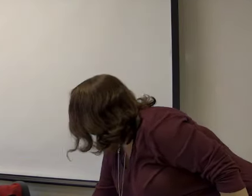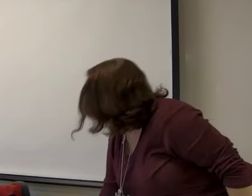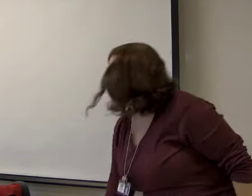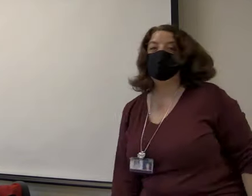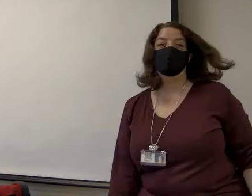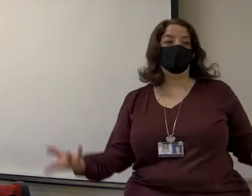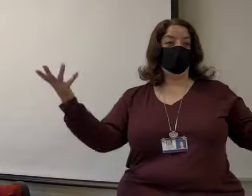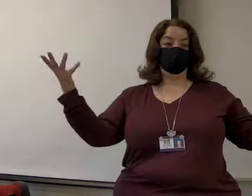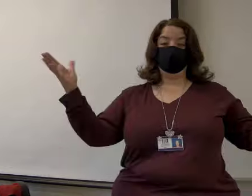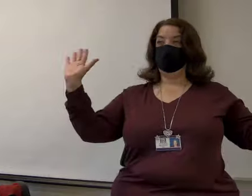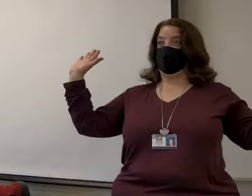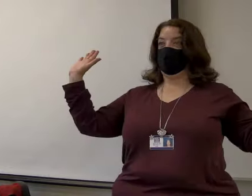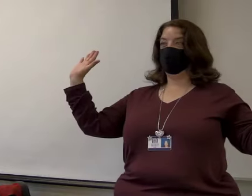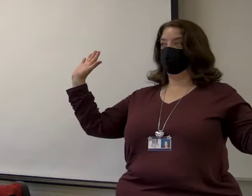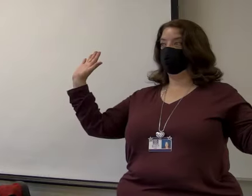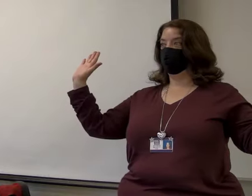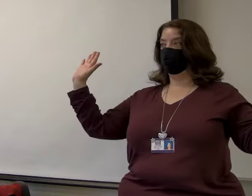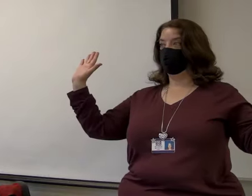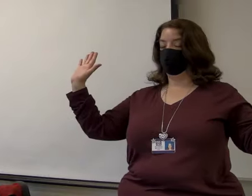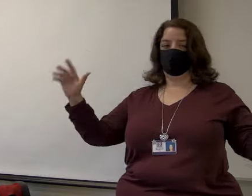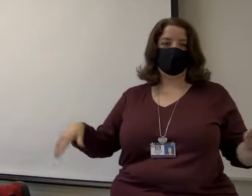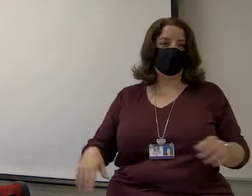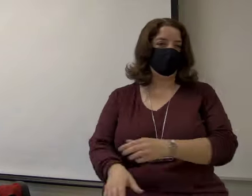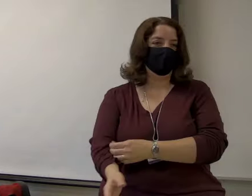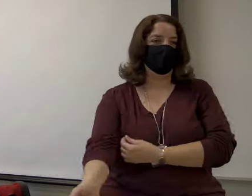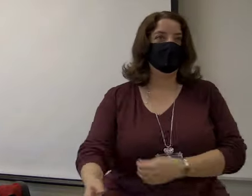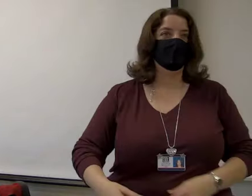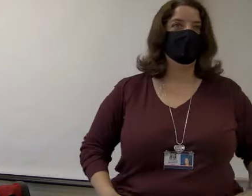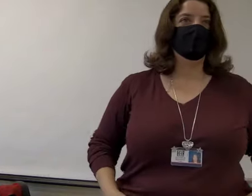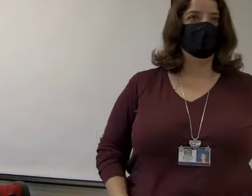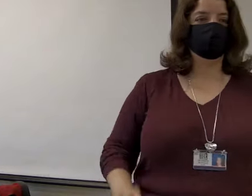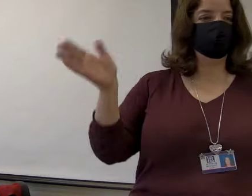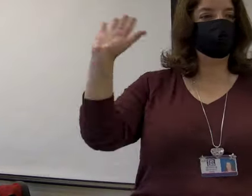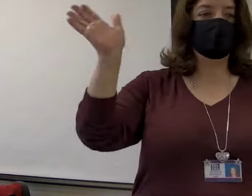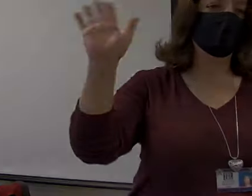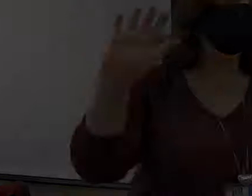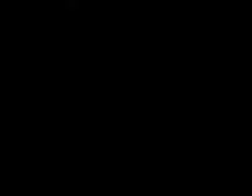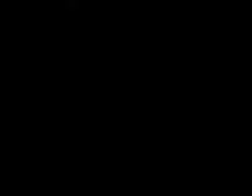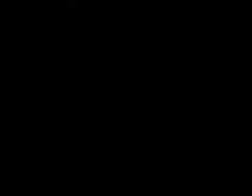All right. Yeah? Yeah. Okay. Bye-bye, students. Bye-bye.